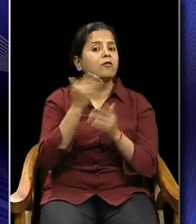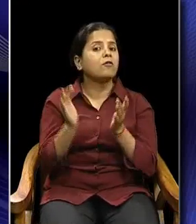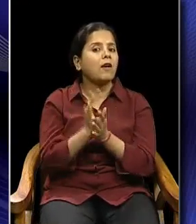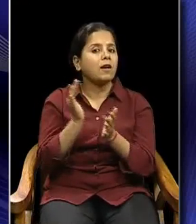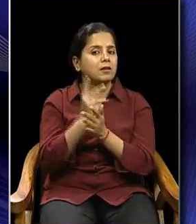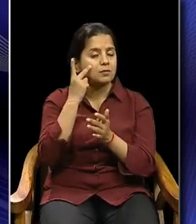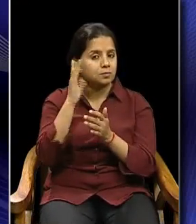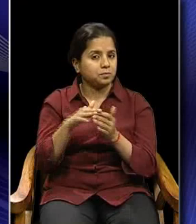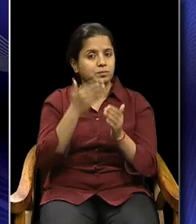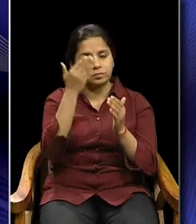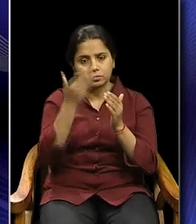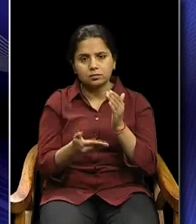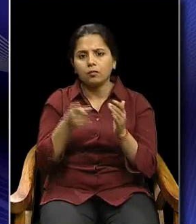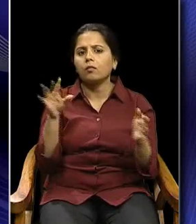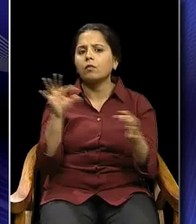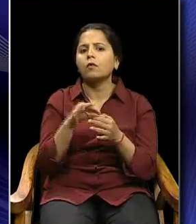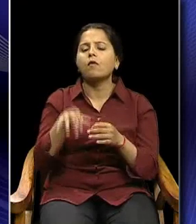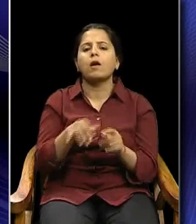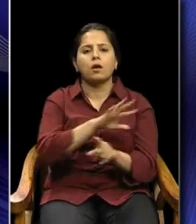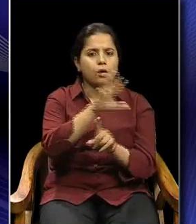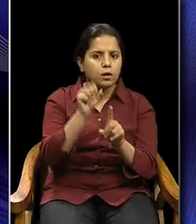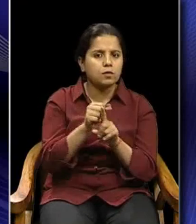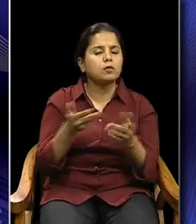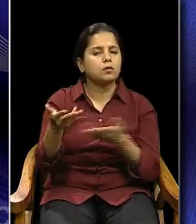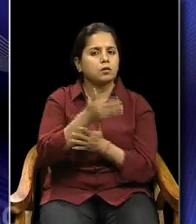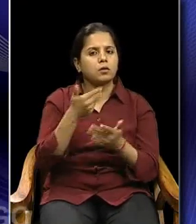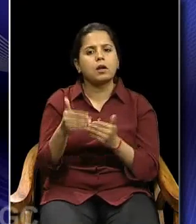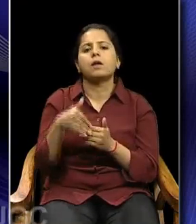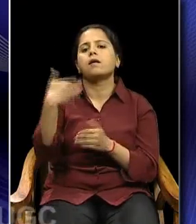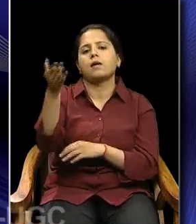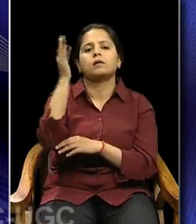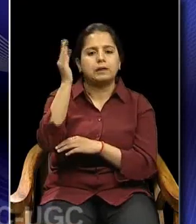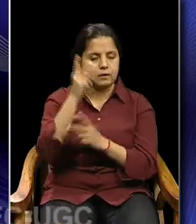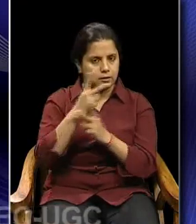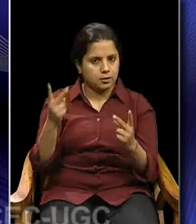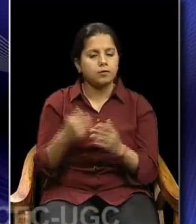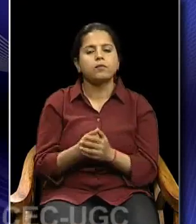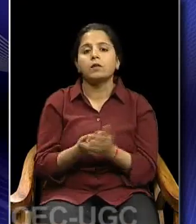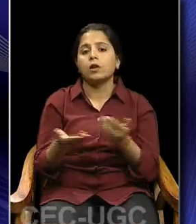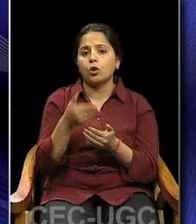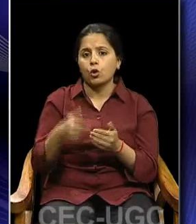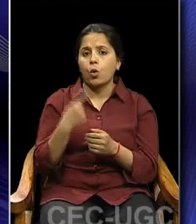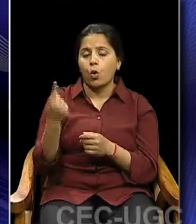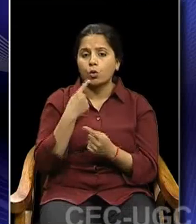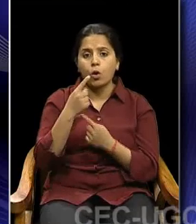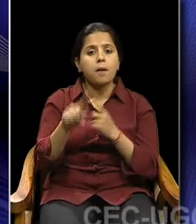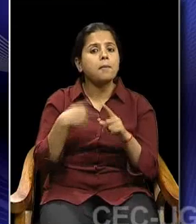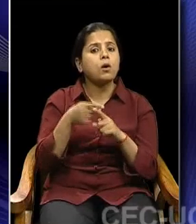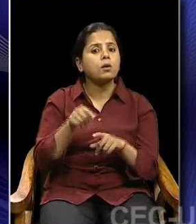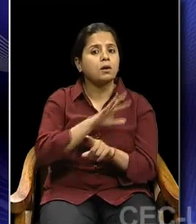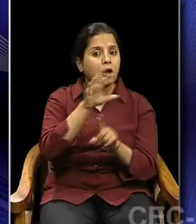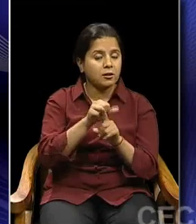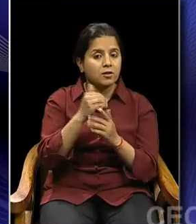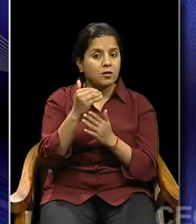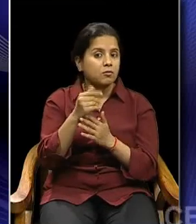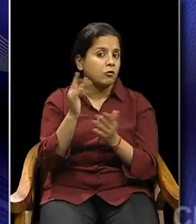are associated with culture, we will discuss them in our next lecture, where we will not only talk about the cultural